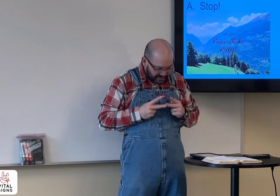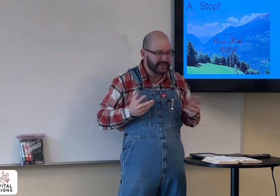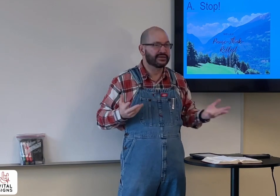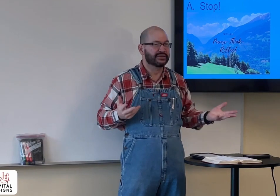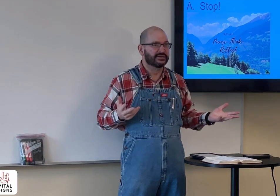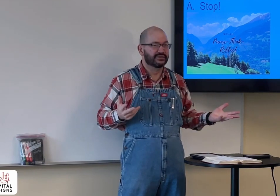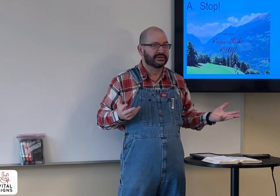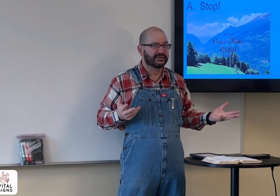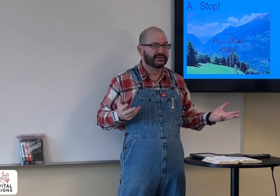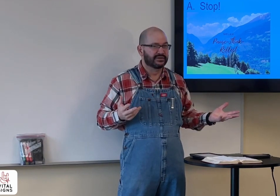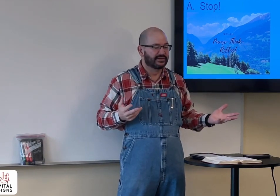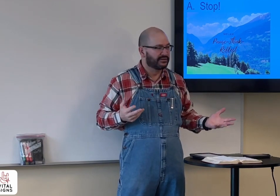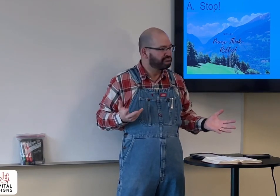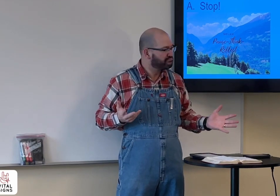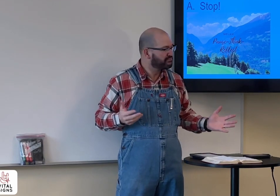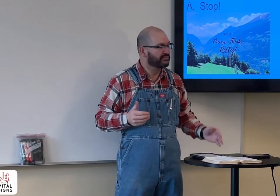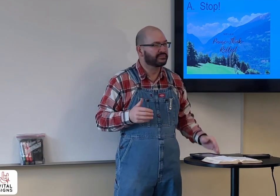place of rest.